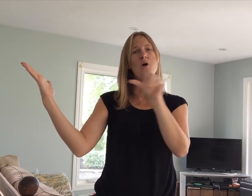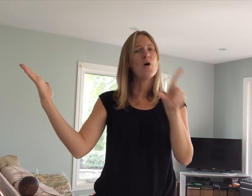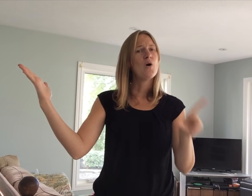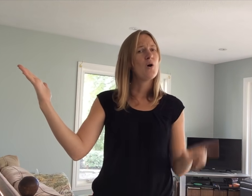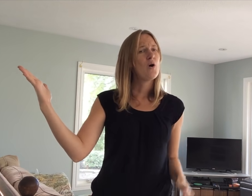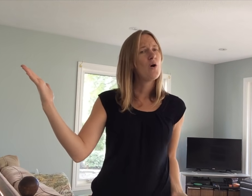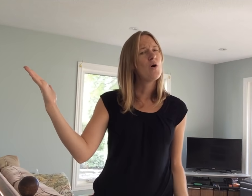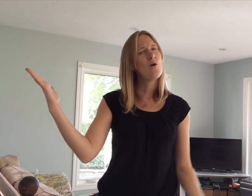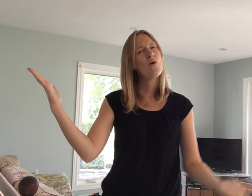Lord